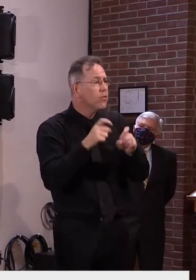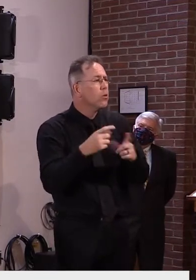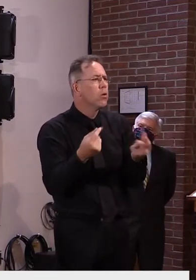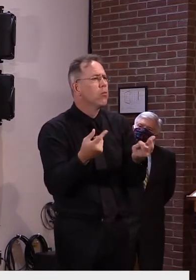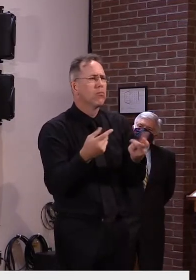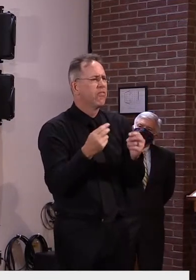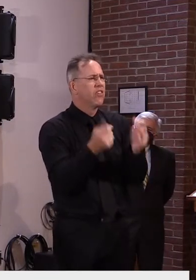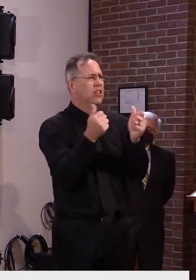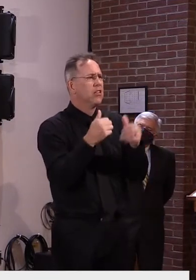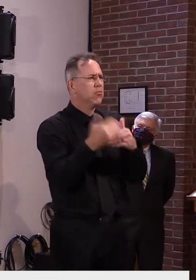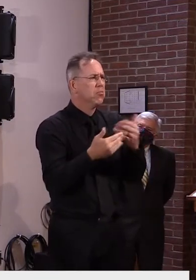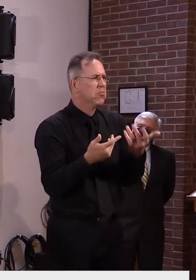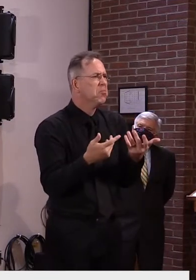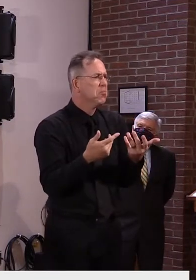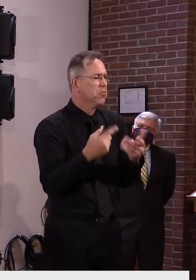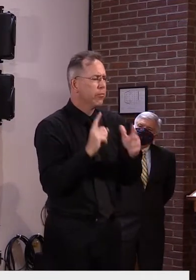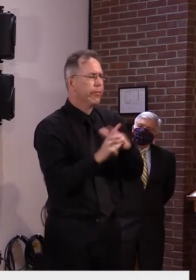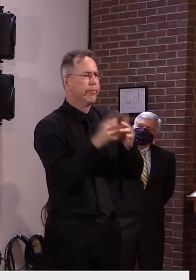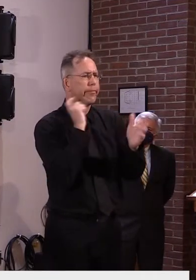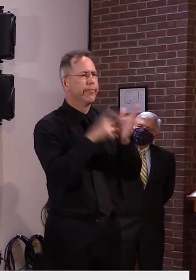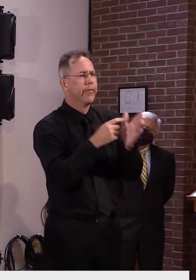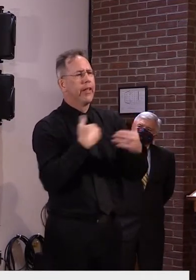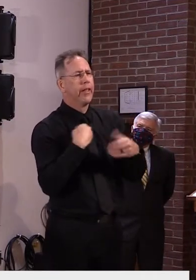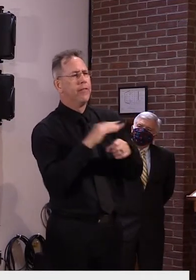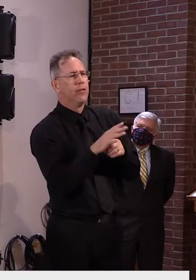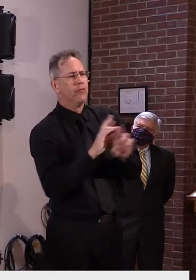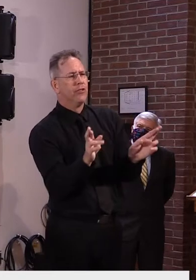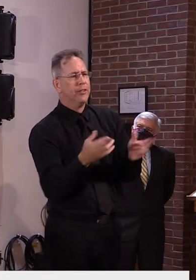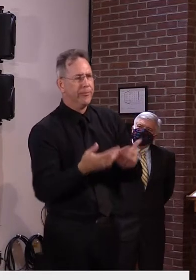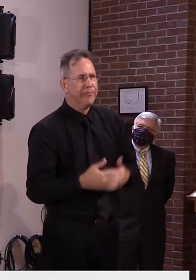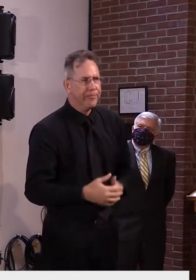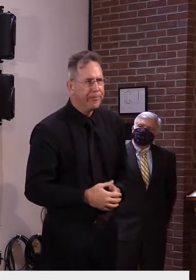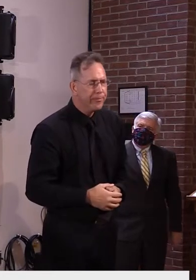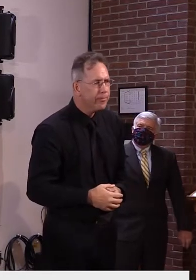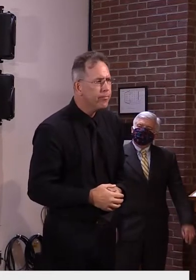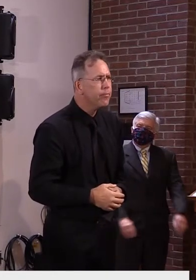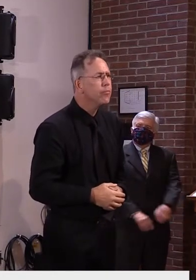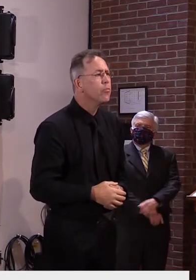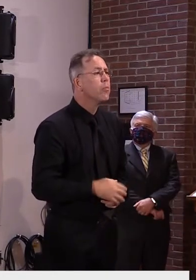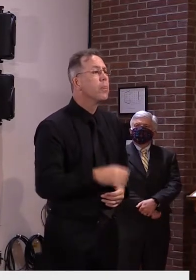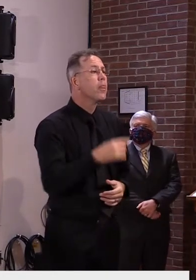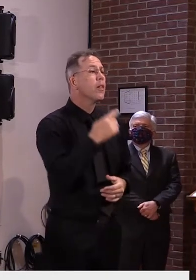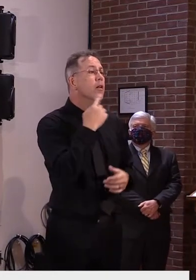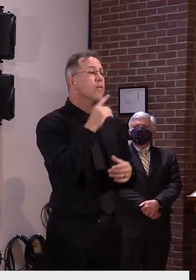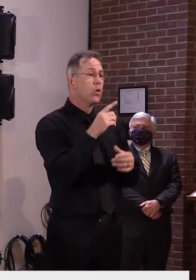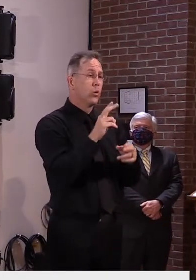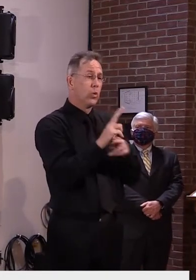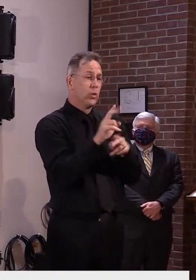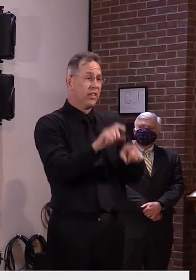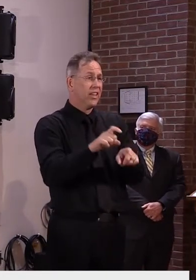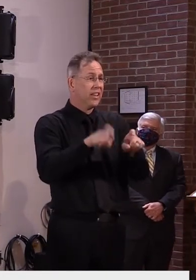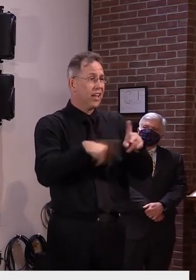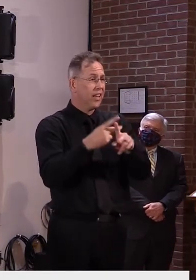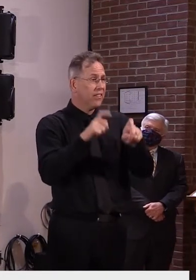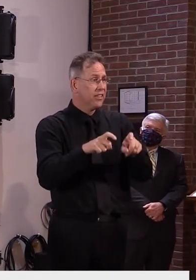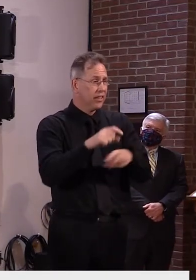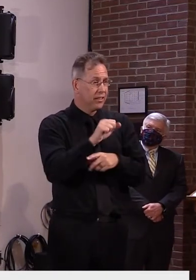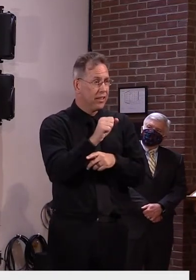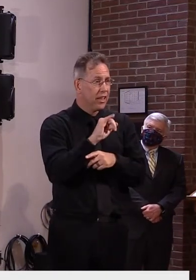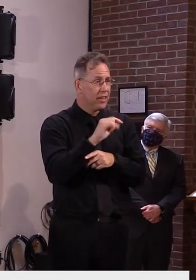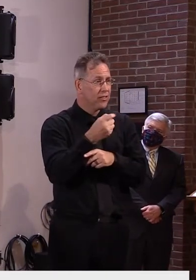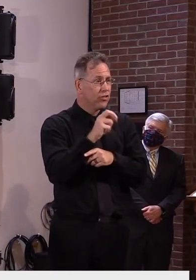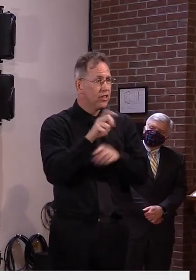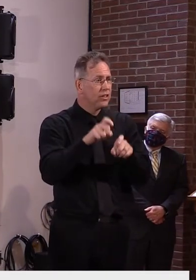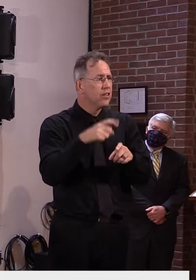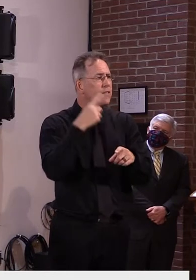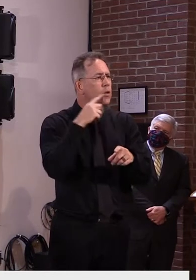these. For these reasons, the appropriate uses for antigen testing could be for symptomatic patients